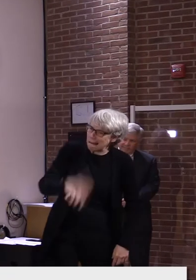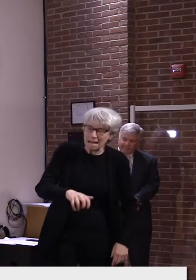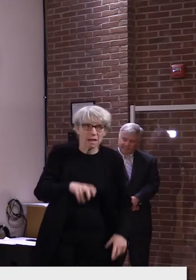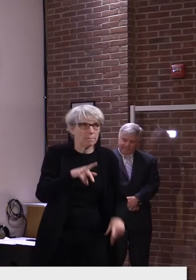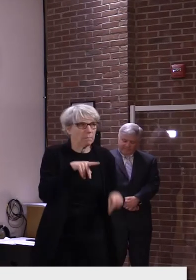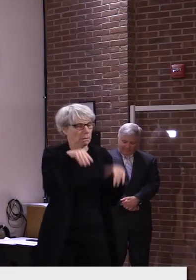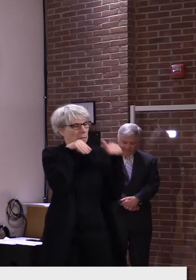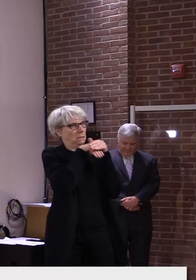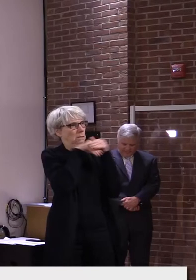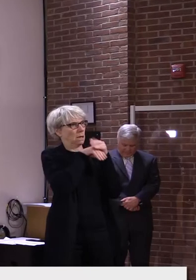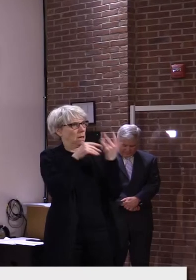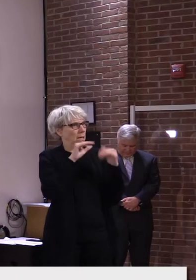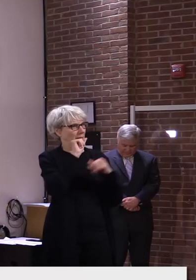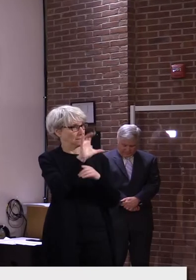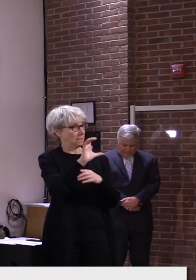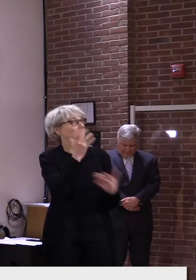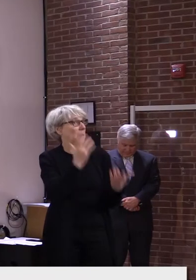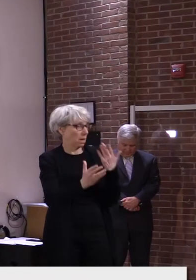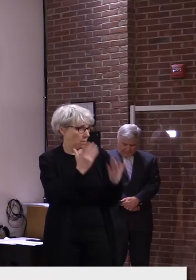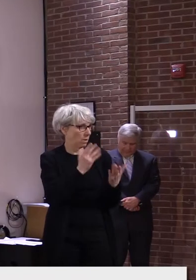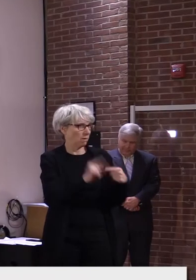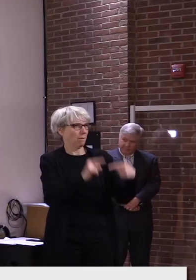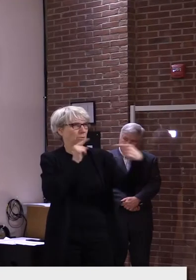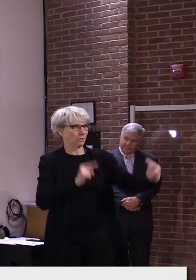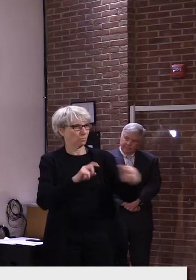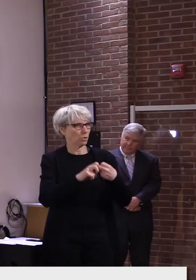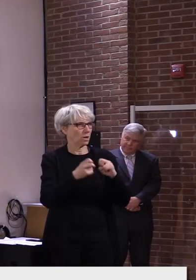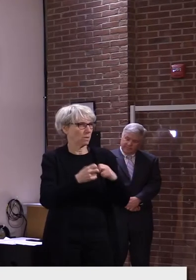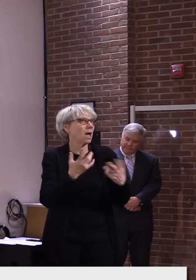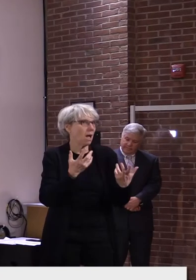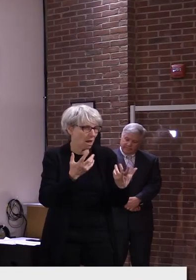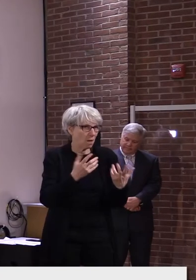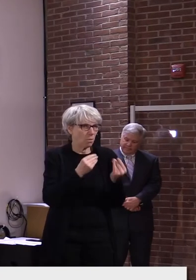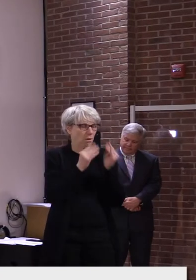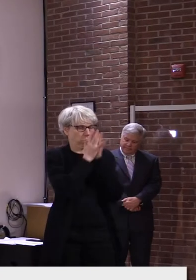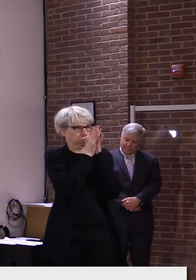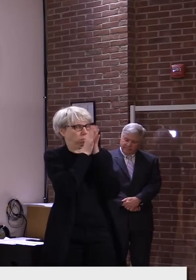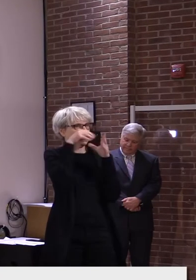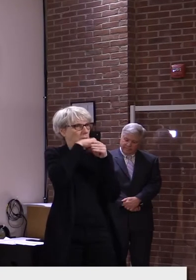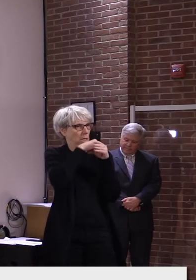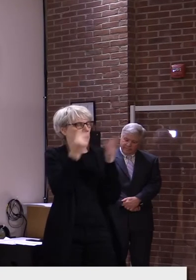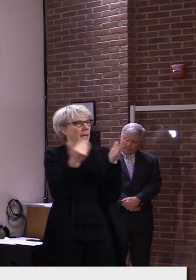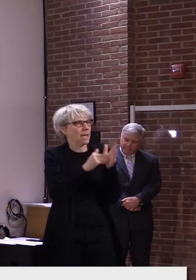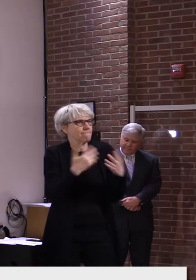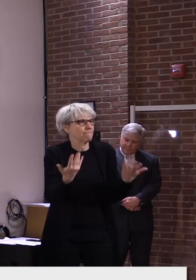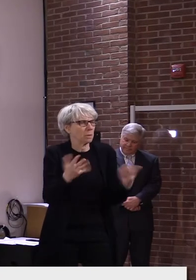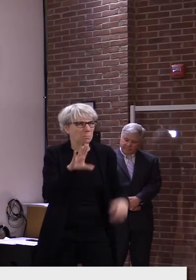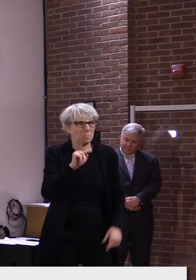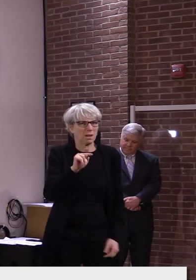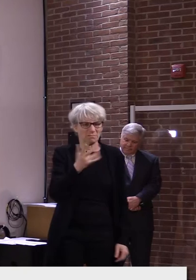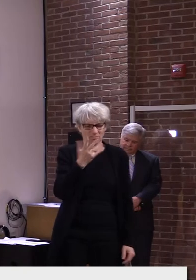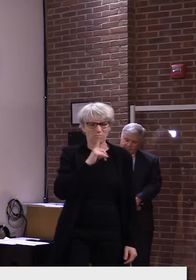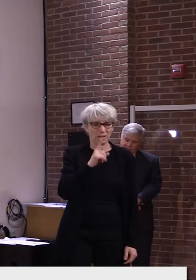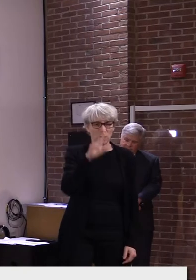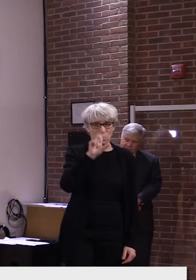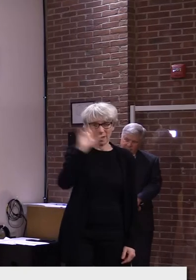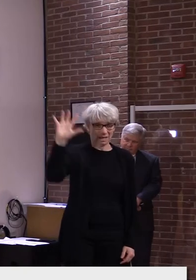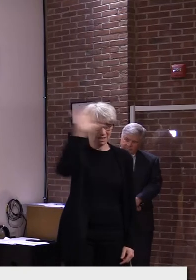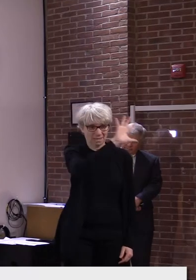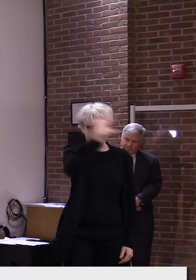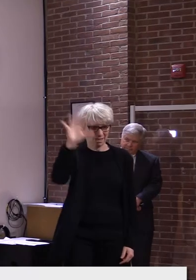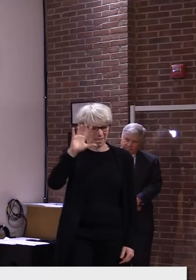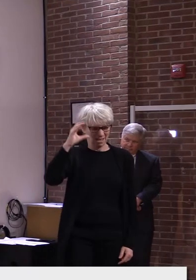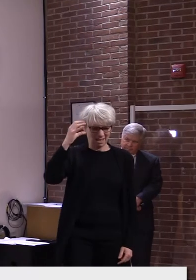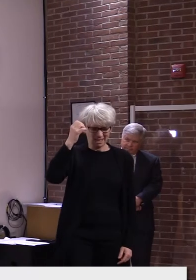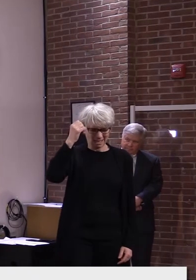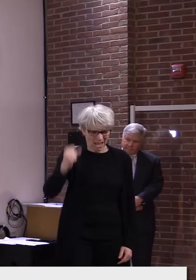air conditioning, but it was happening throughout a huge region. So people were beginning to doubt that this was